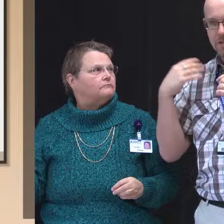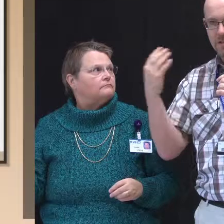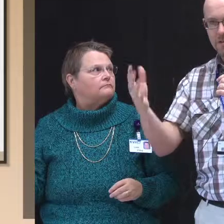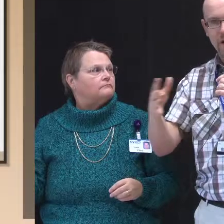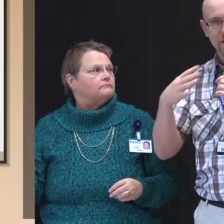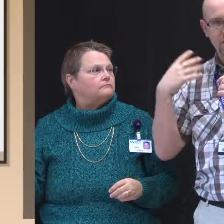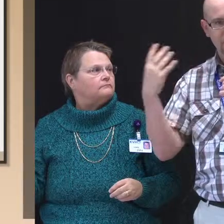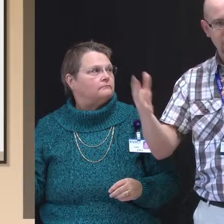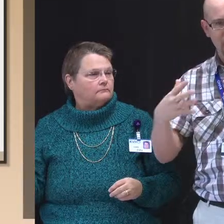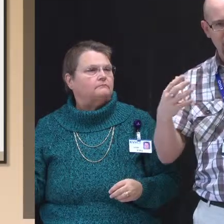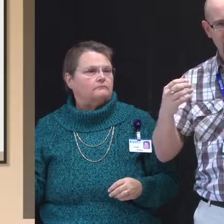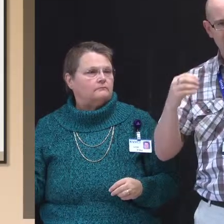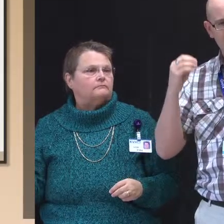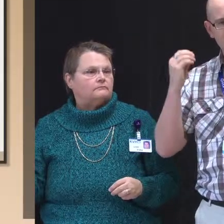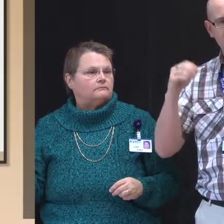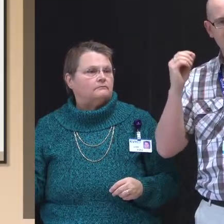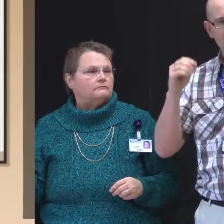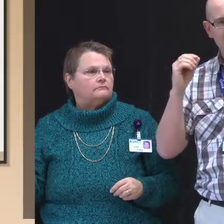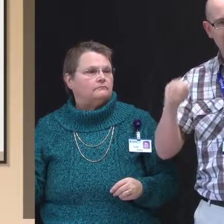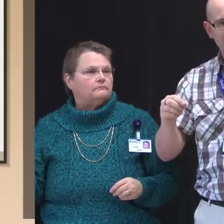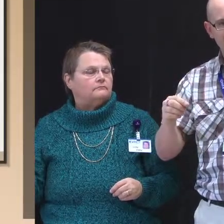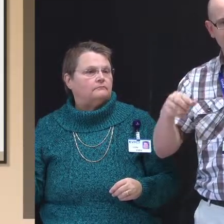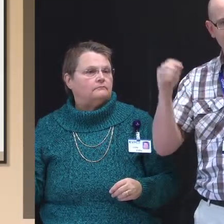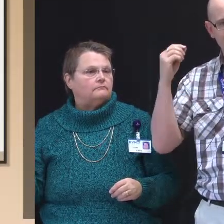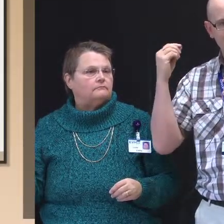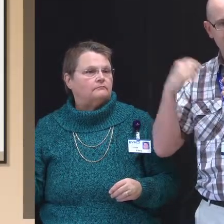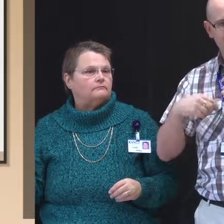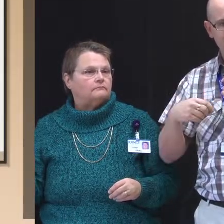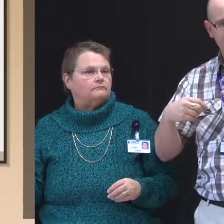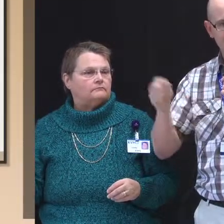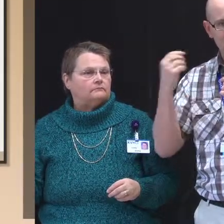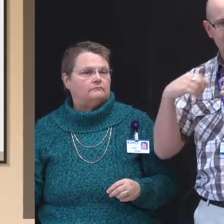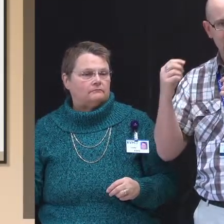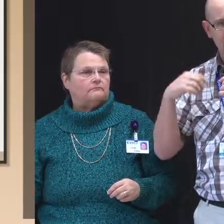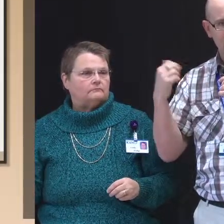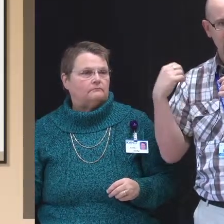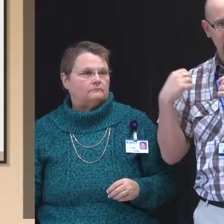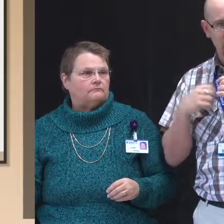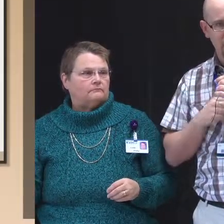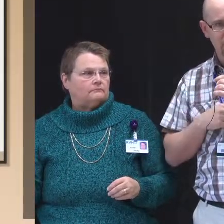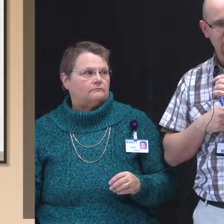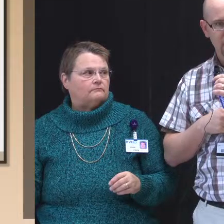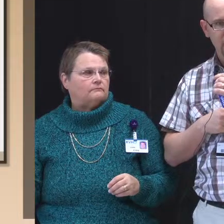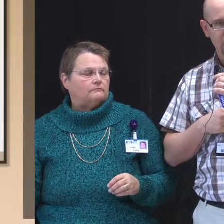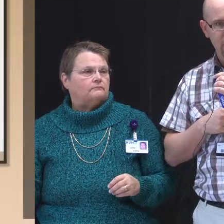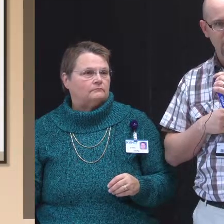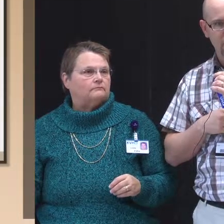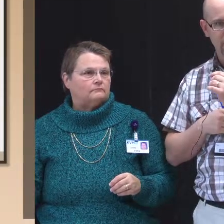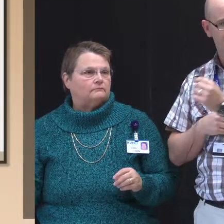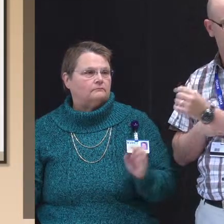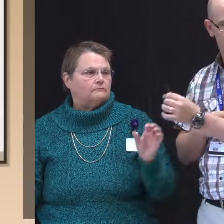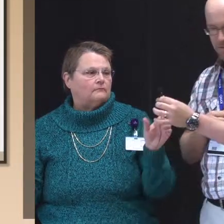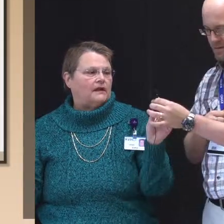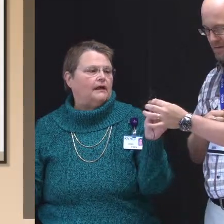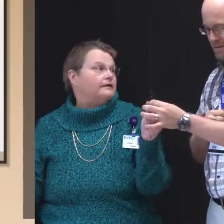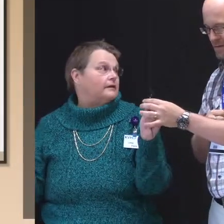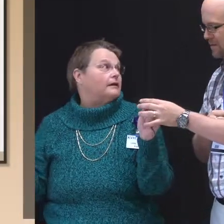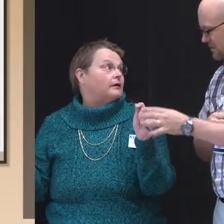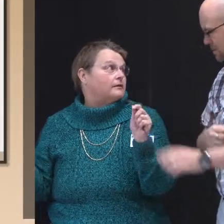ones that trained all the staff. So if you haven't had it, just come see us and we can give you training on that, on that swallow screen. And I did the ER